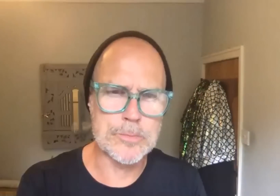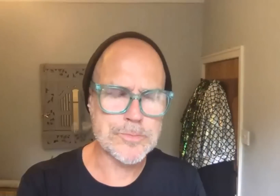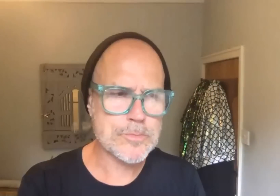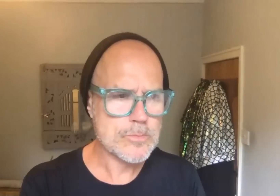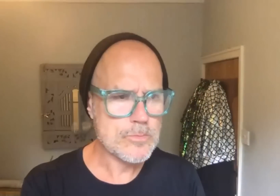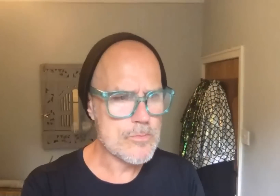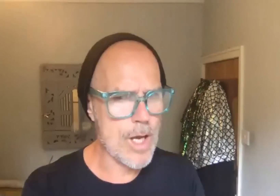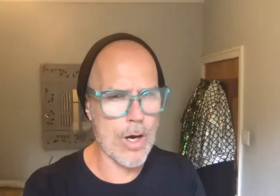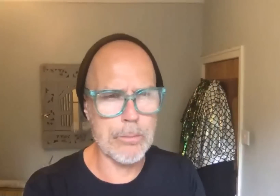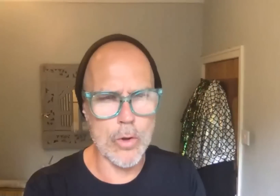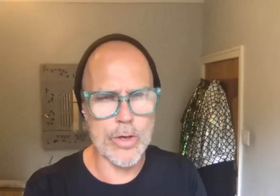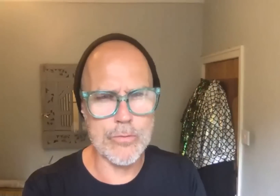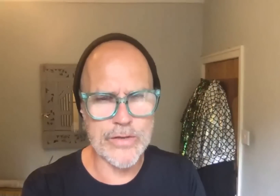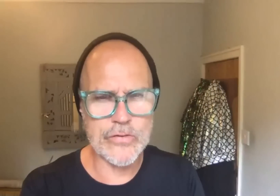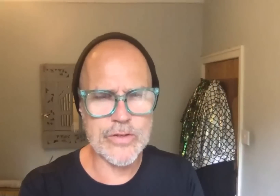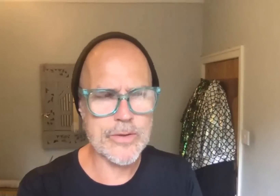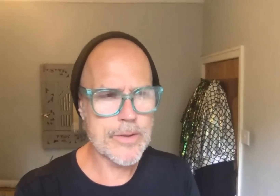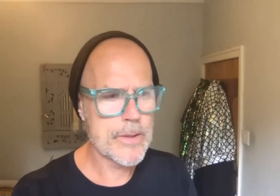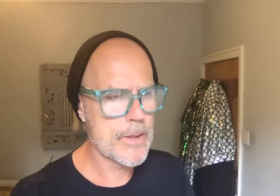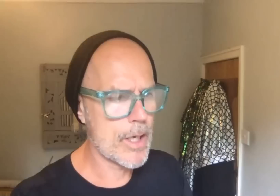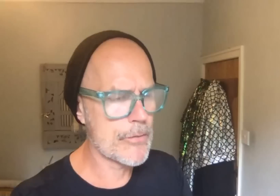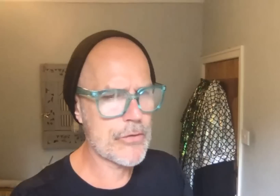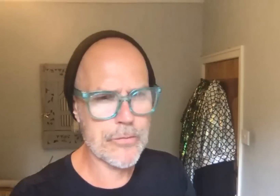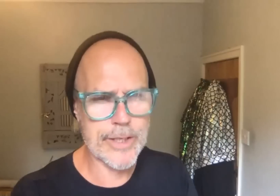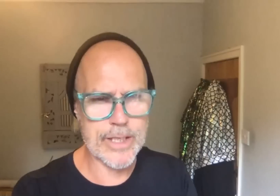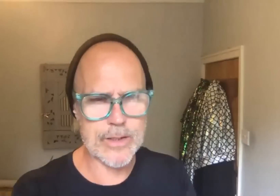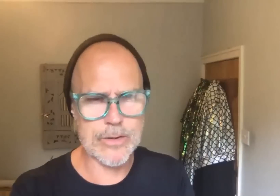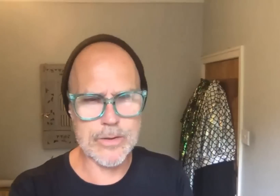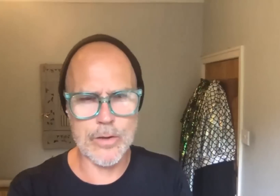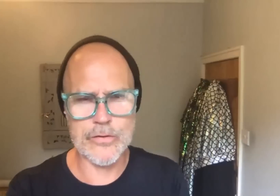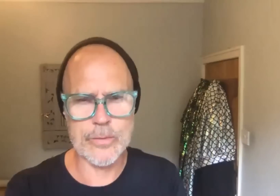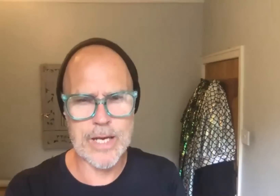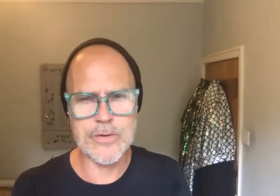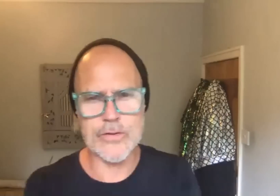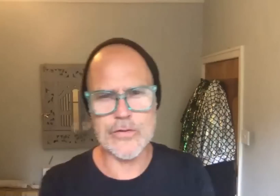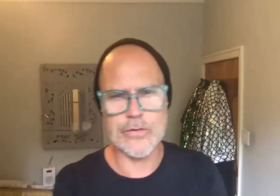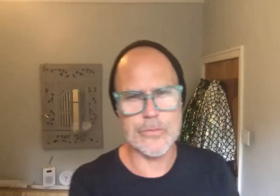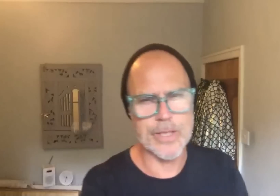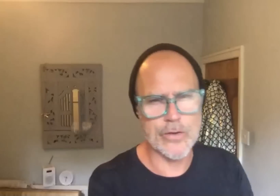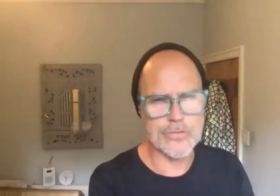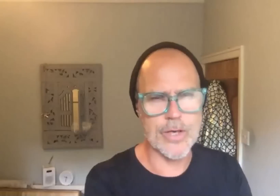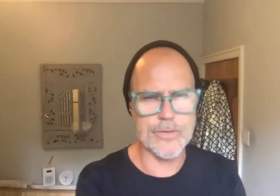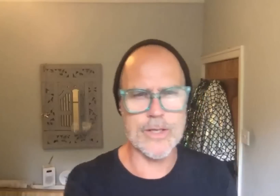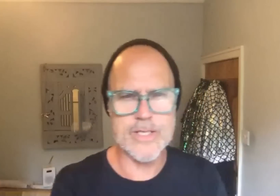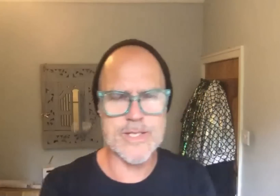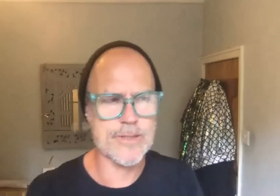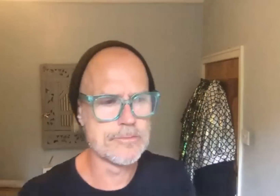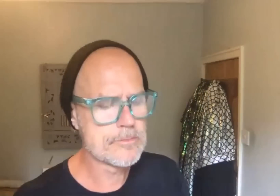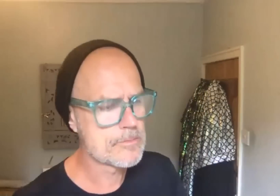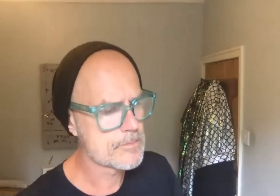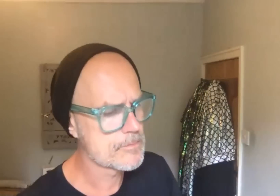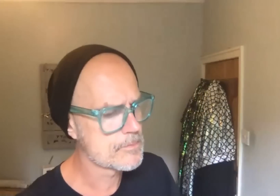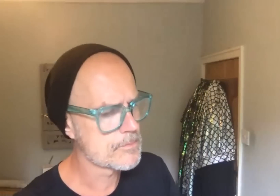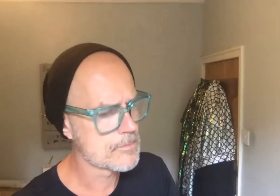people are more at risk of suffering long-term health conditions because of COVID-19.